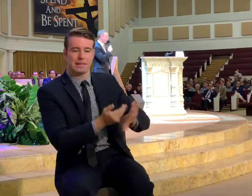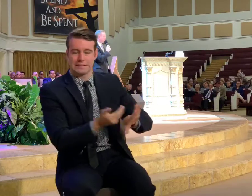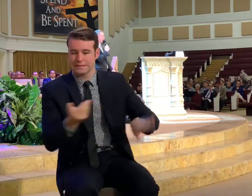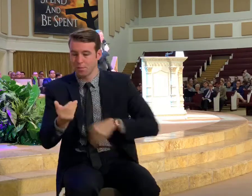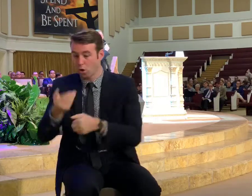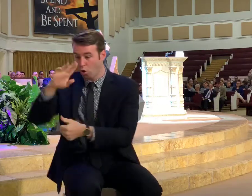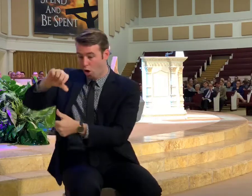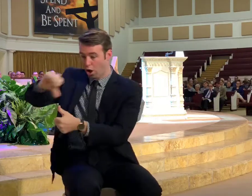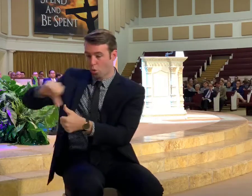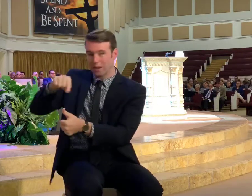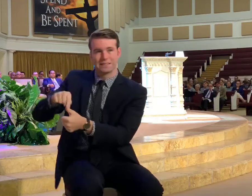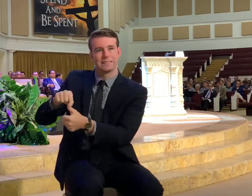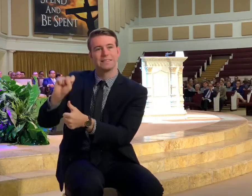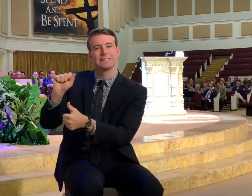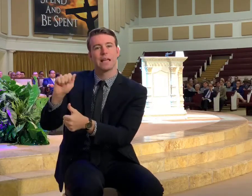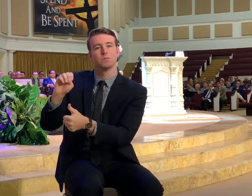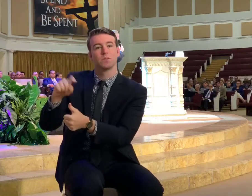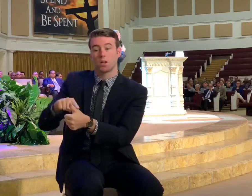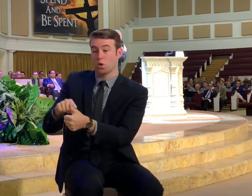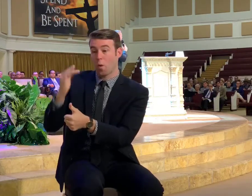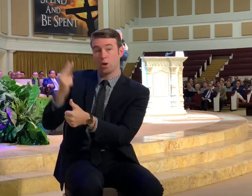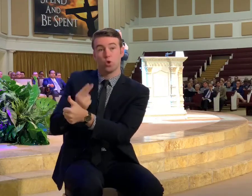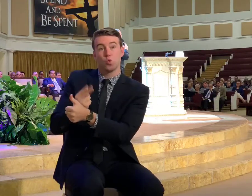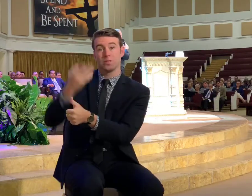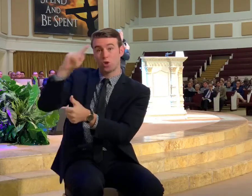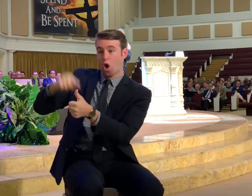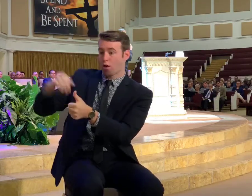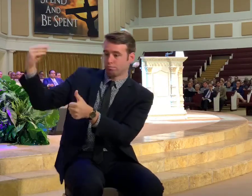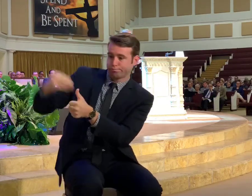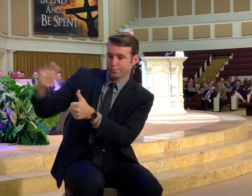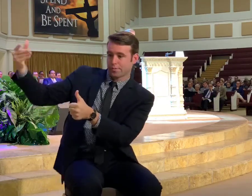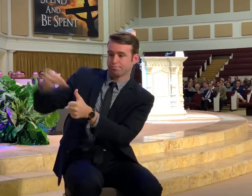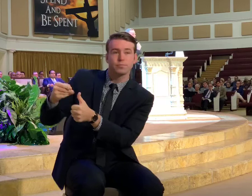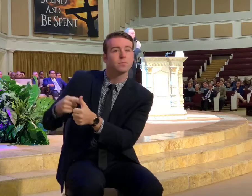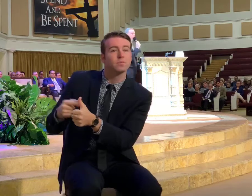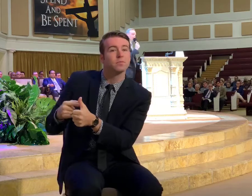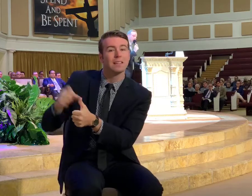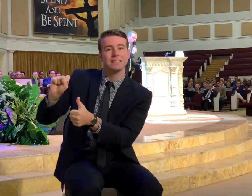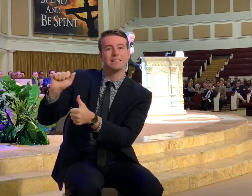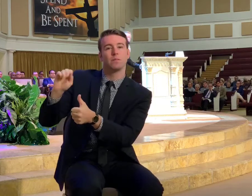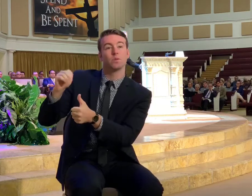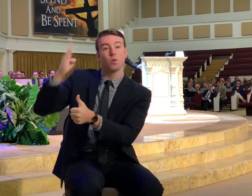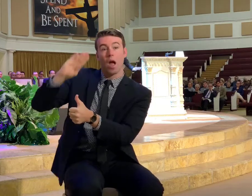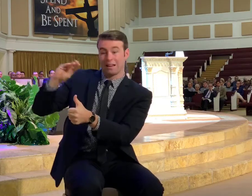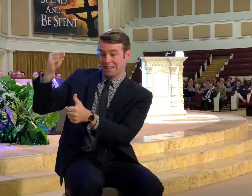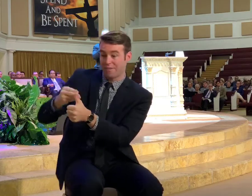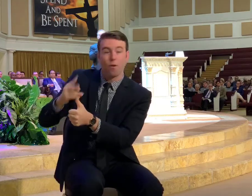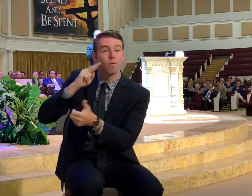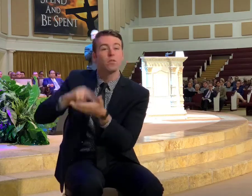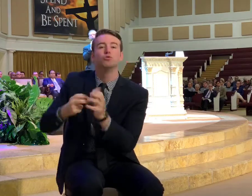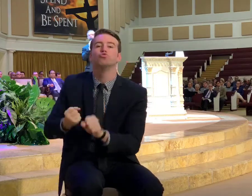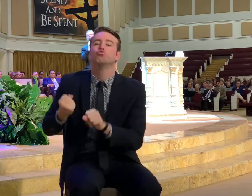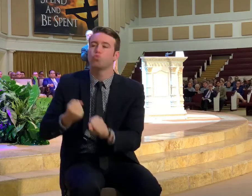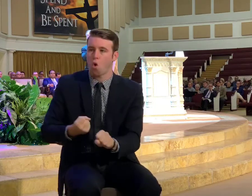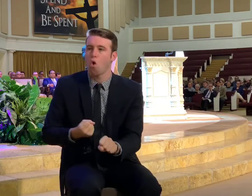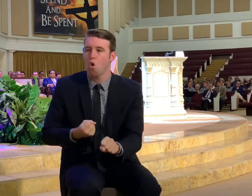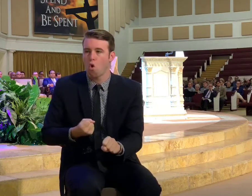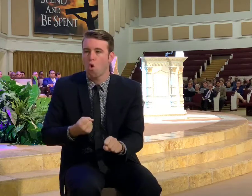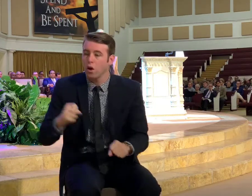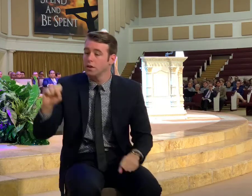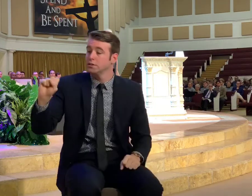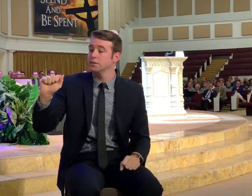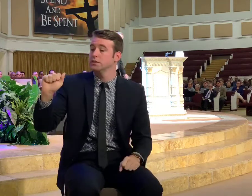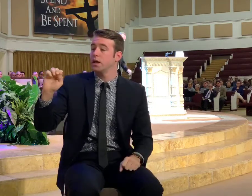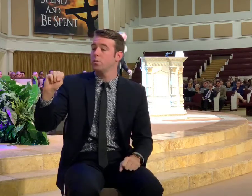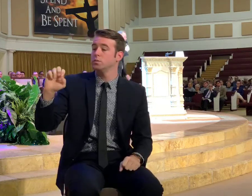to be different. He was born to be used of God. And he was born to be strong. Samson is an